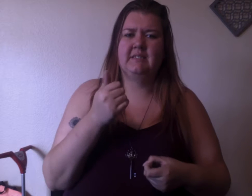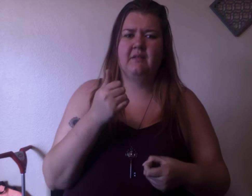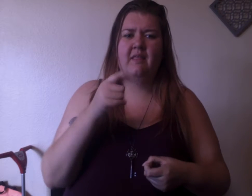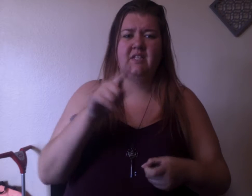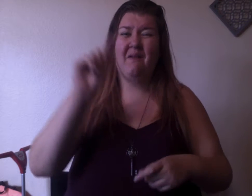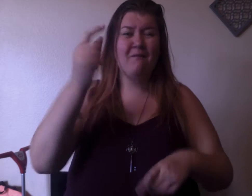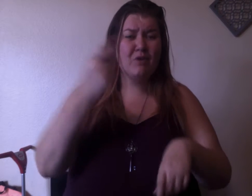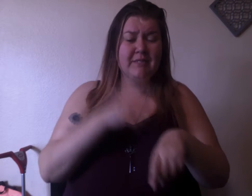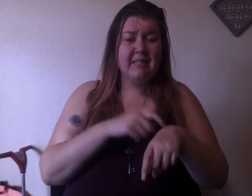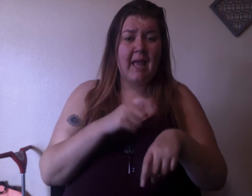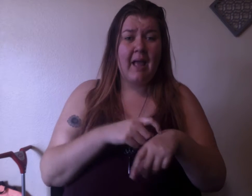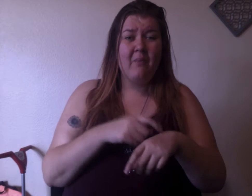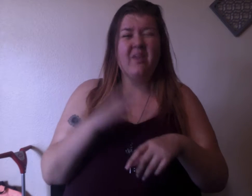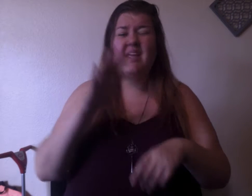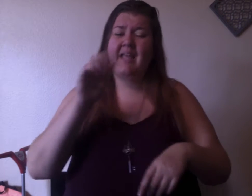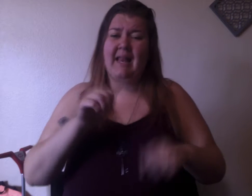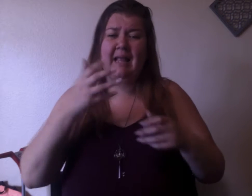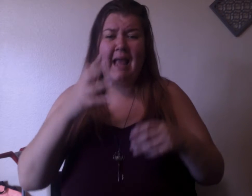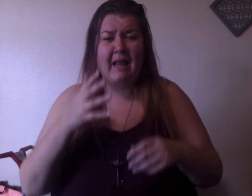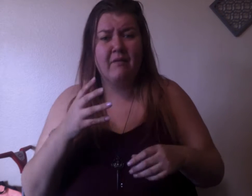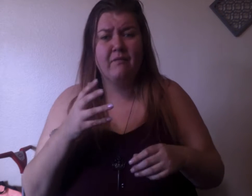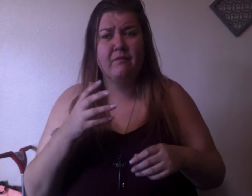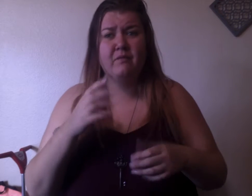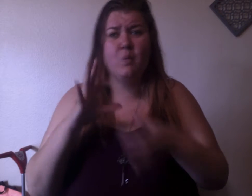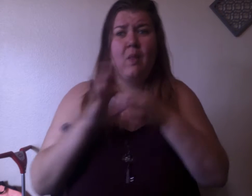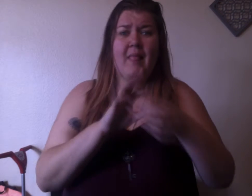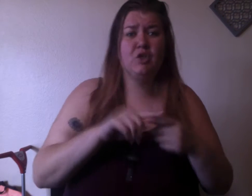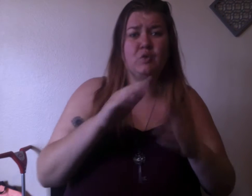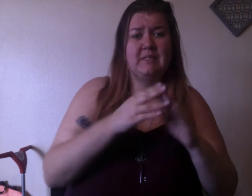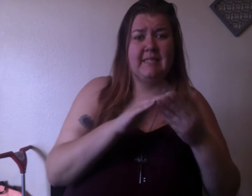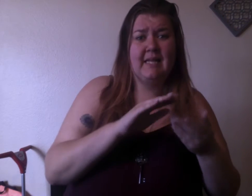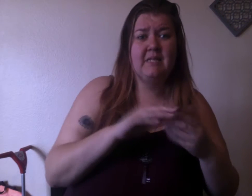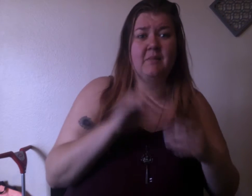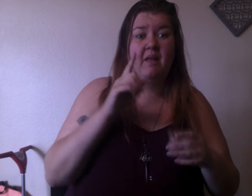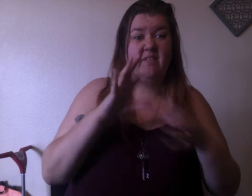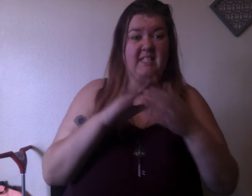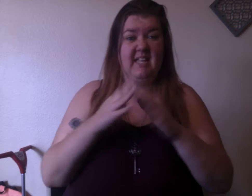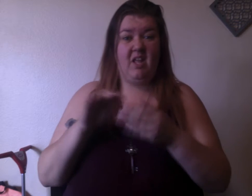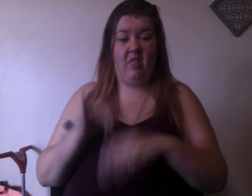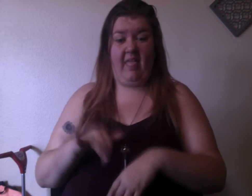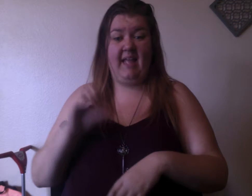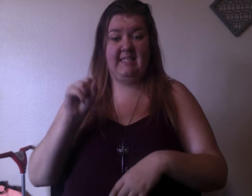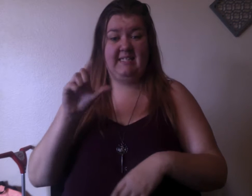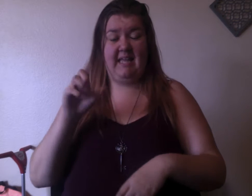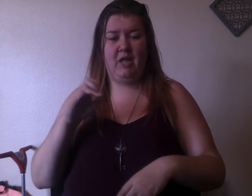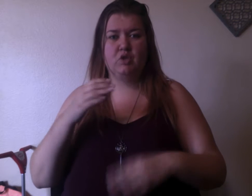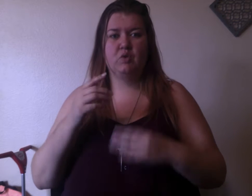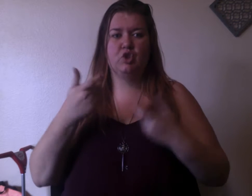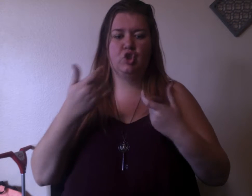first time we can kind of relate to cities, but when you look at a city on this scale, it's starting to get larger than what we're used